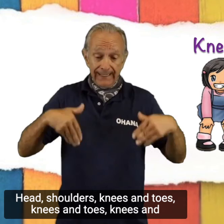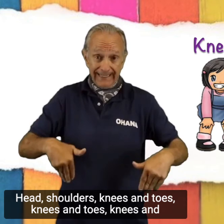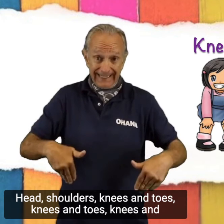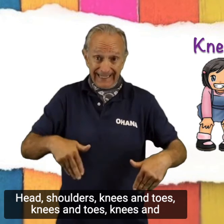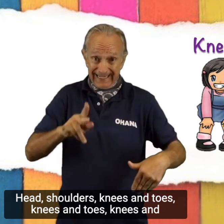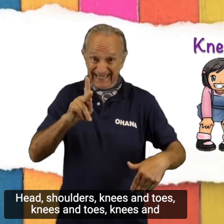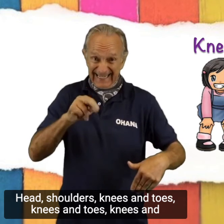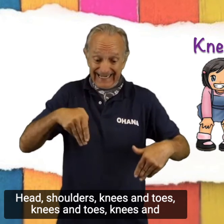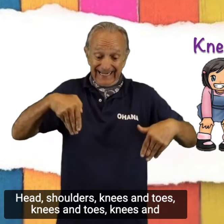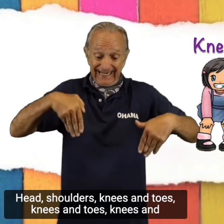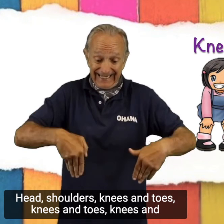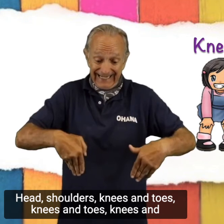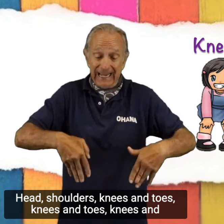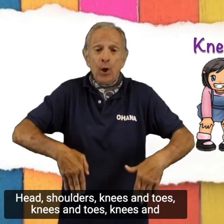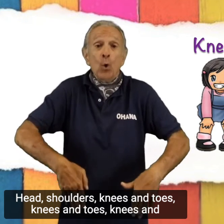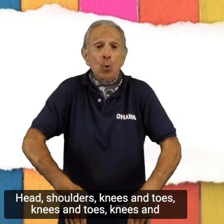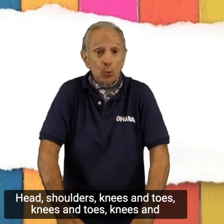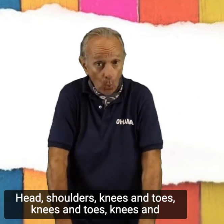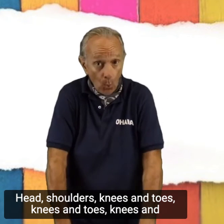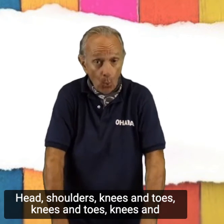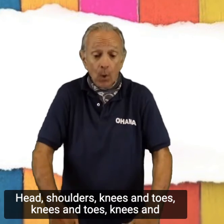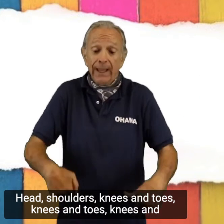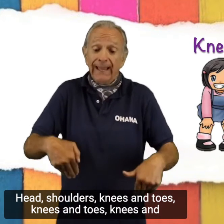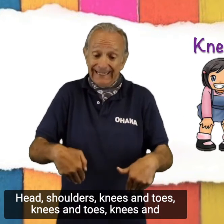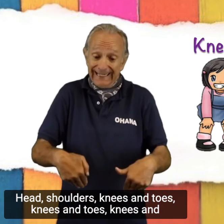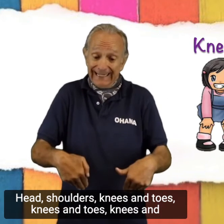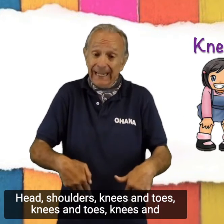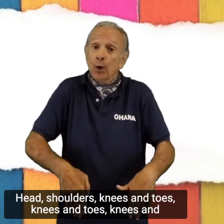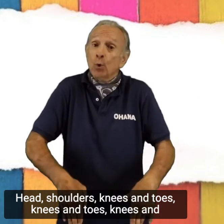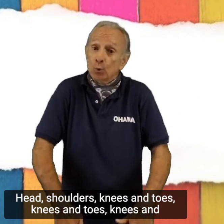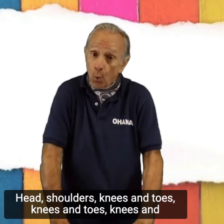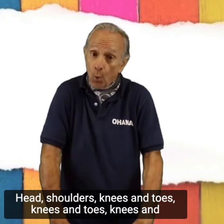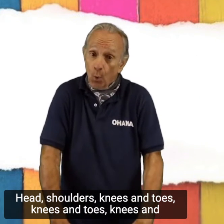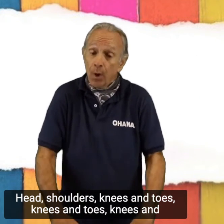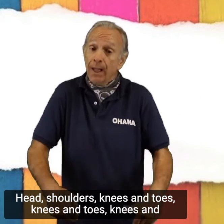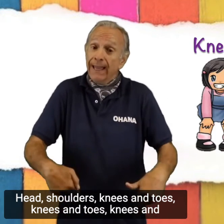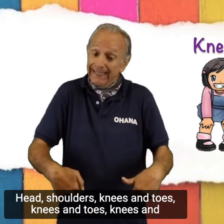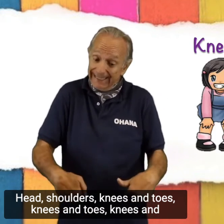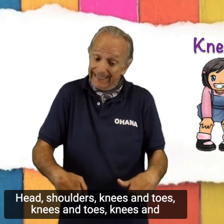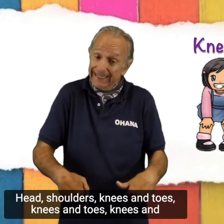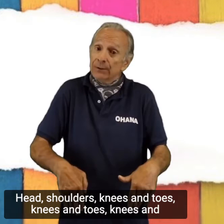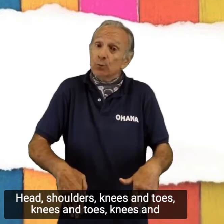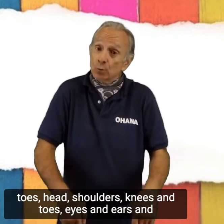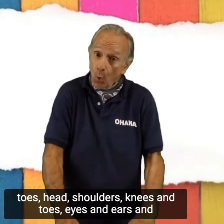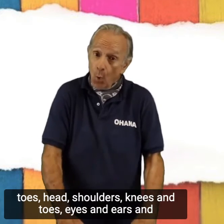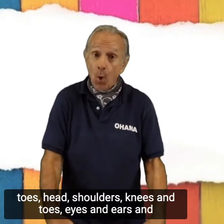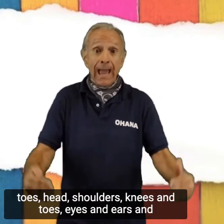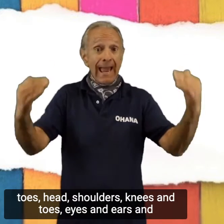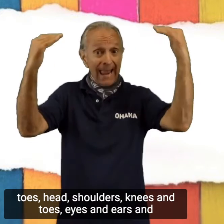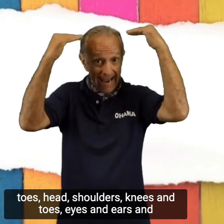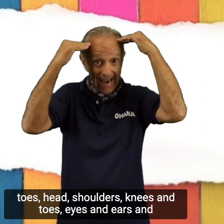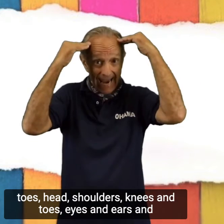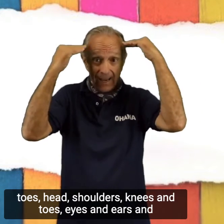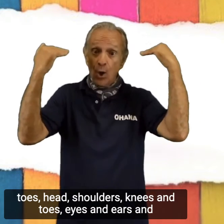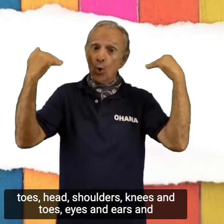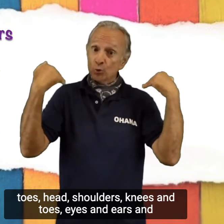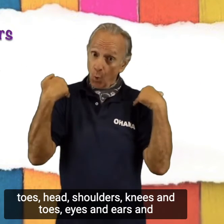knees, and toes, knees and toes, knees and toes, head,